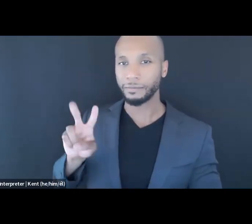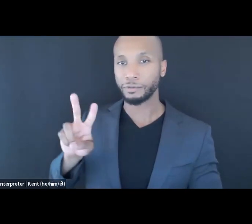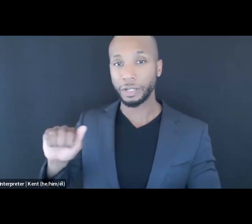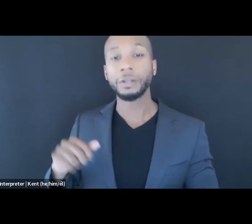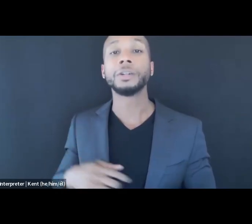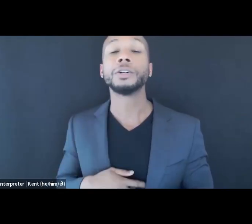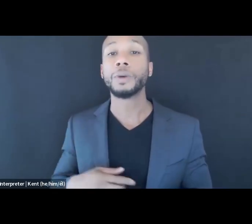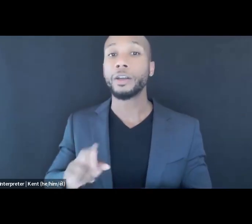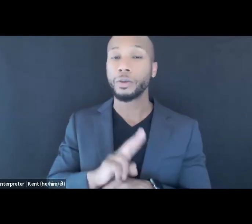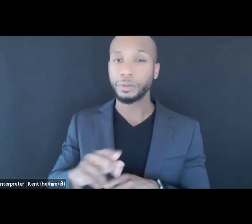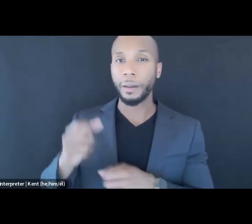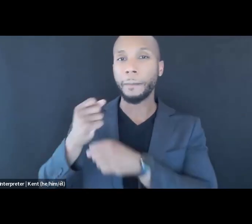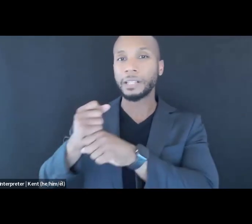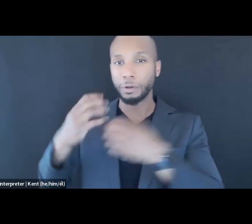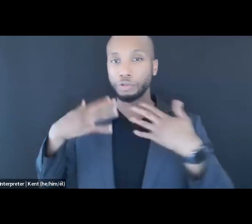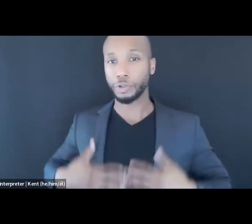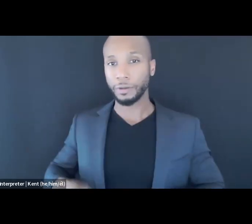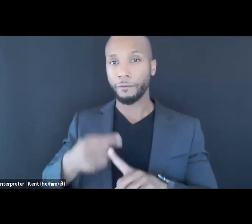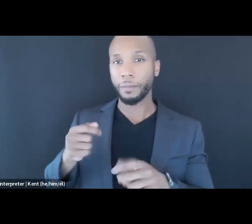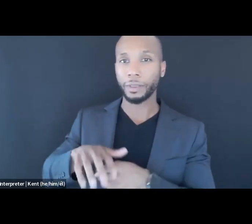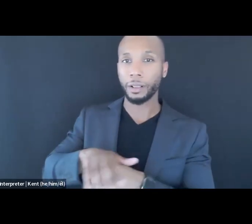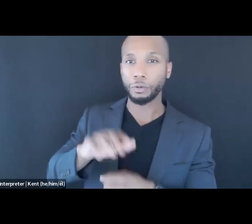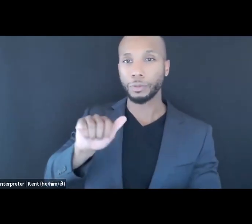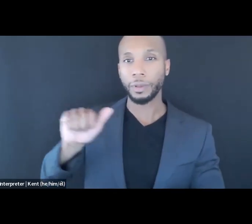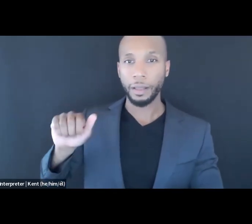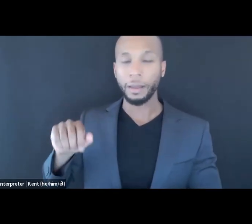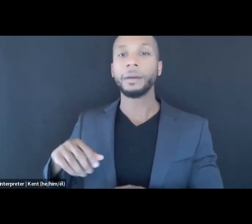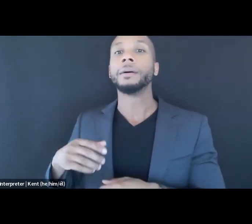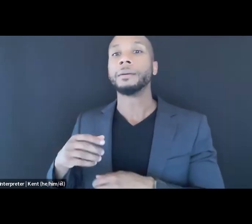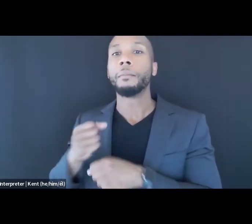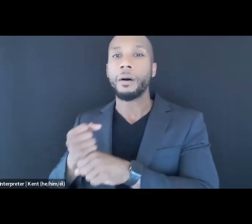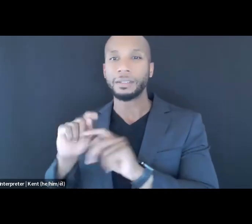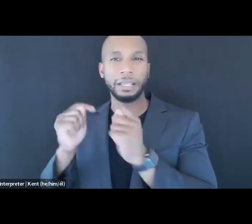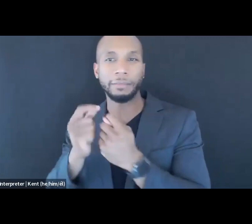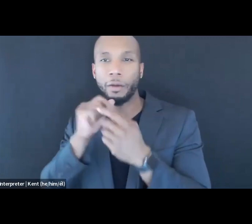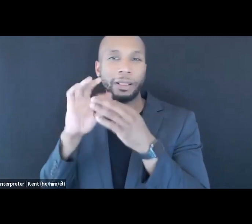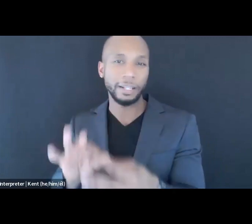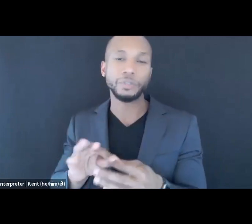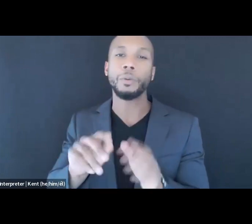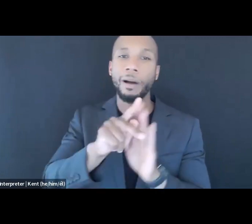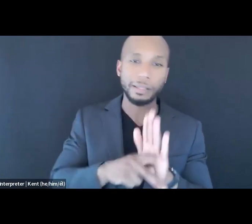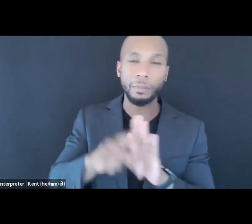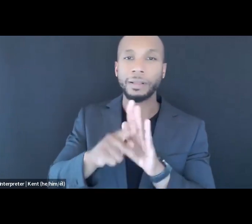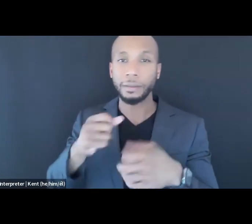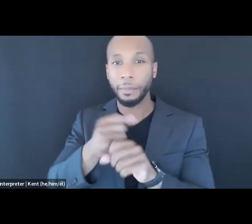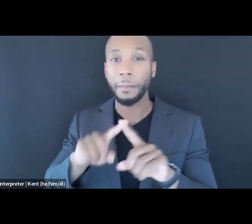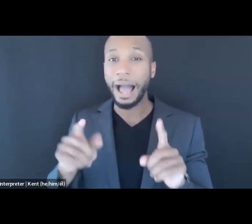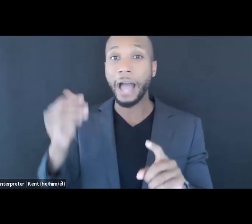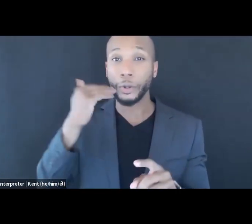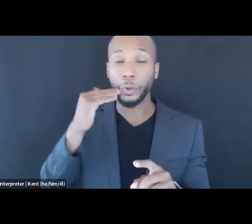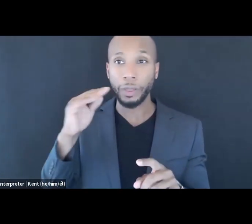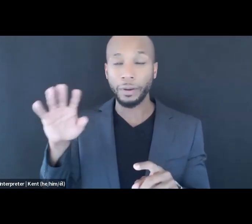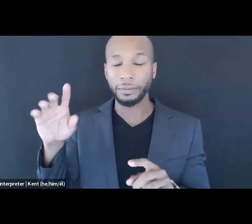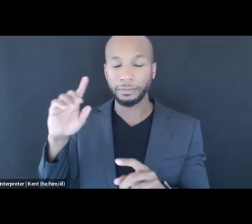so I wore a baseball jersey from the local AAA ball team. It has nothing to do with policy or policy making, but I knew that it would catch their eye